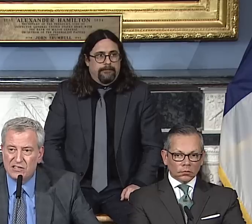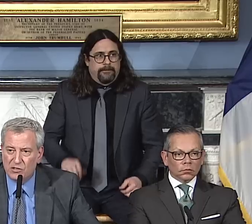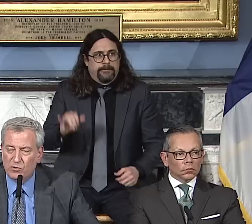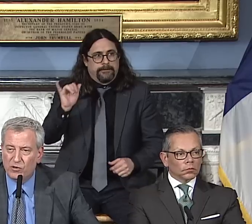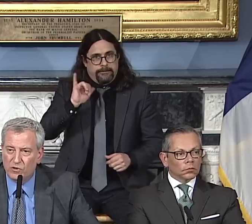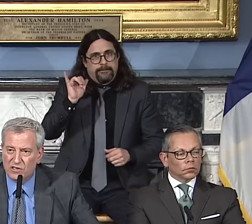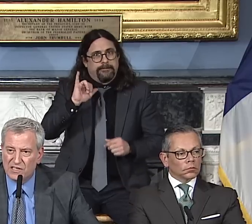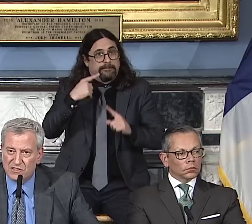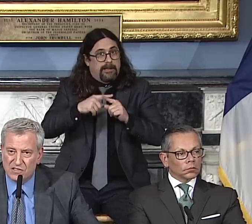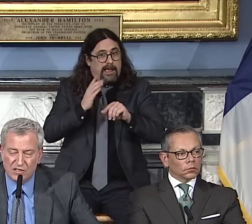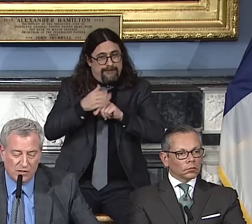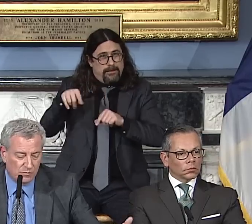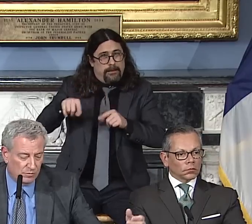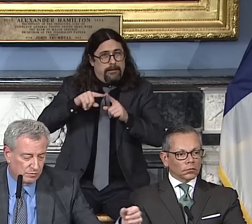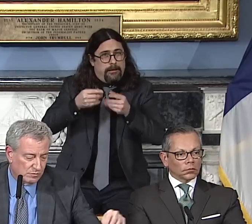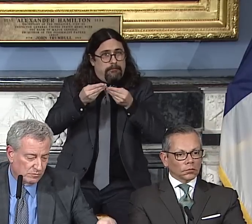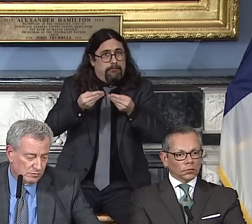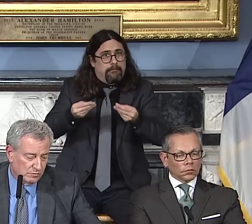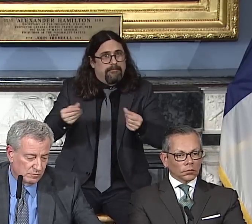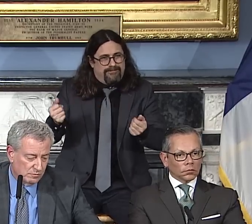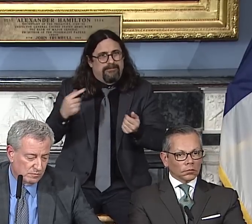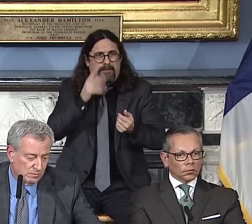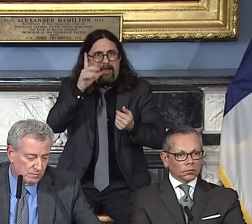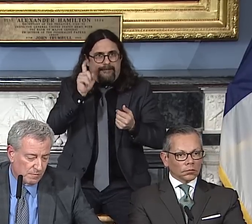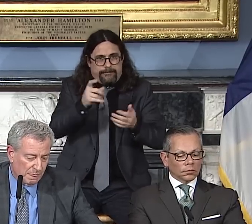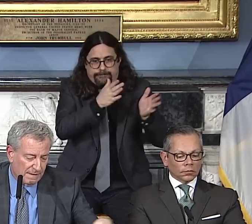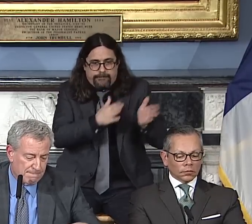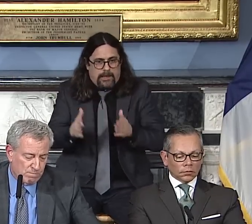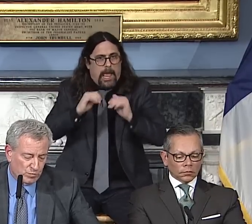but it is the point where it's necessary.